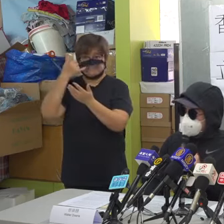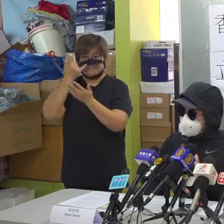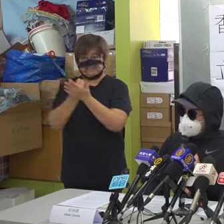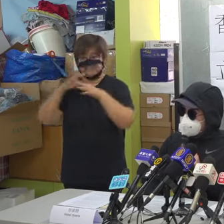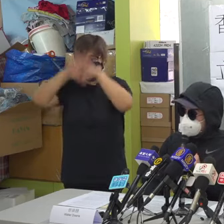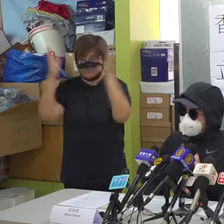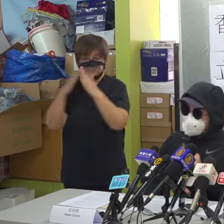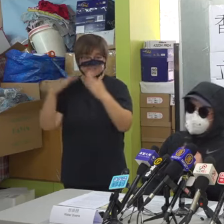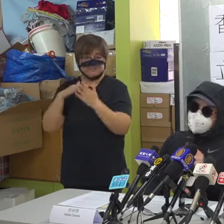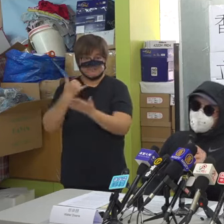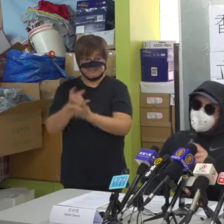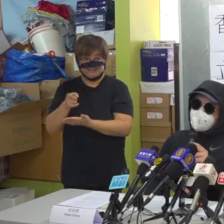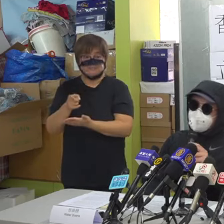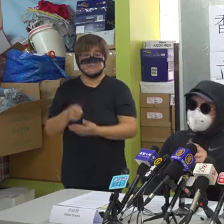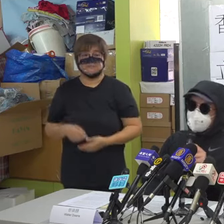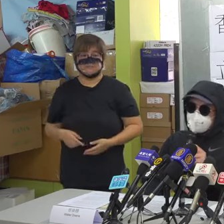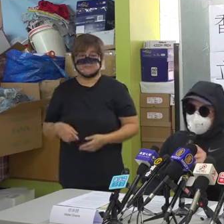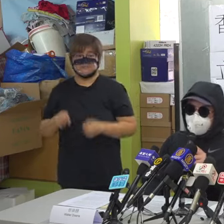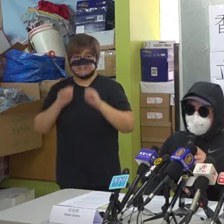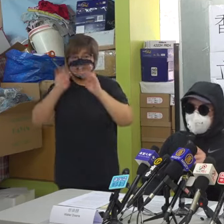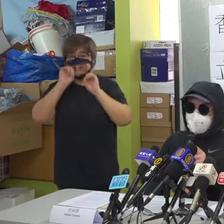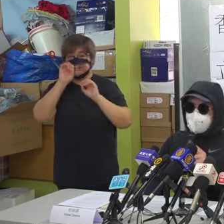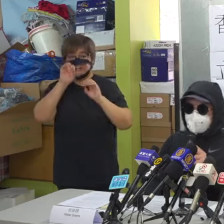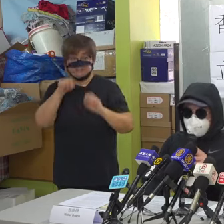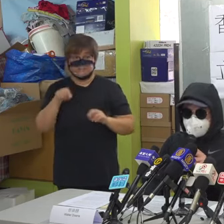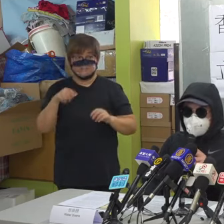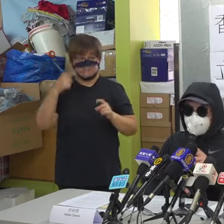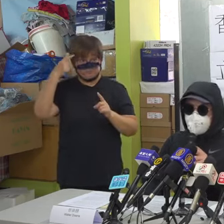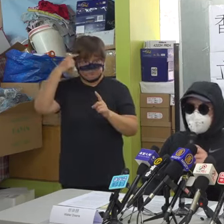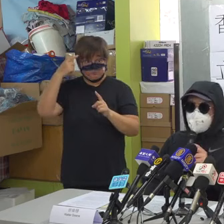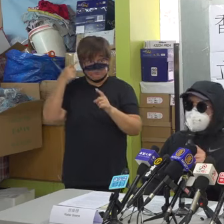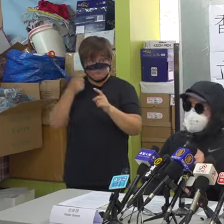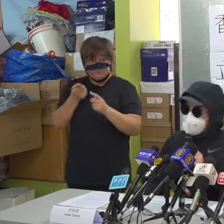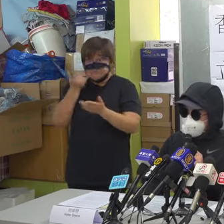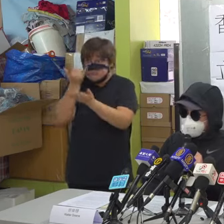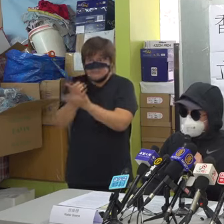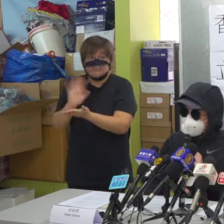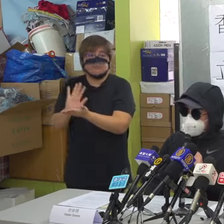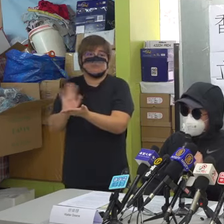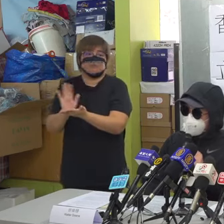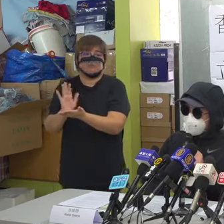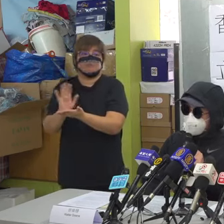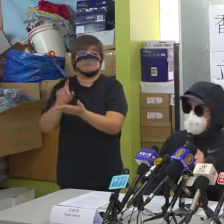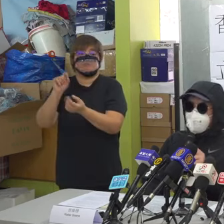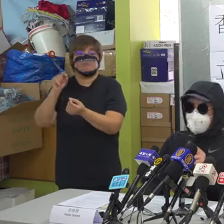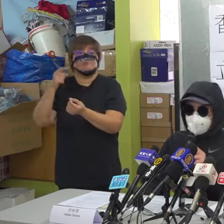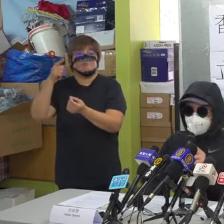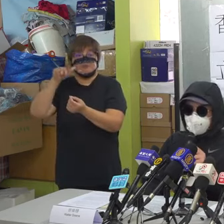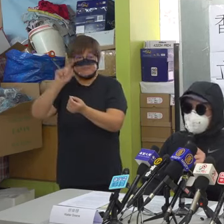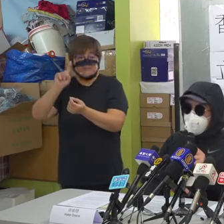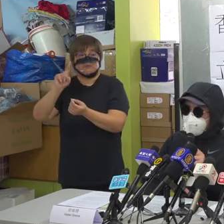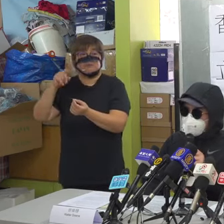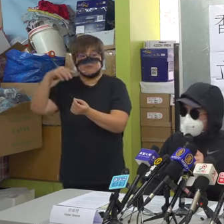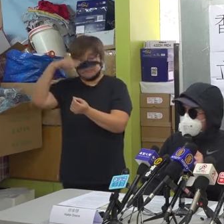Georgia example. These can serve as very practical experience for a government